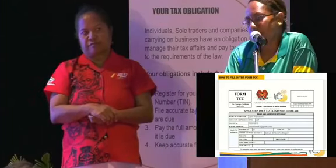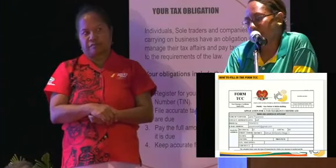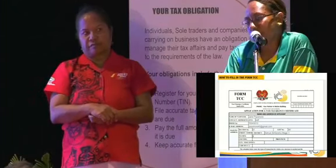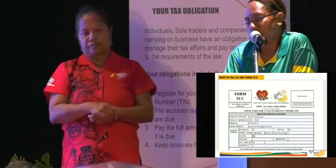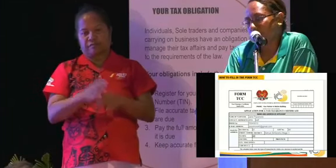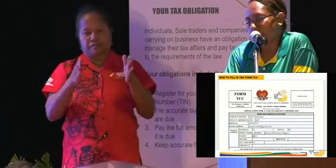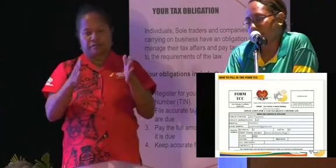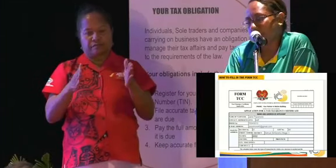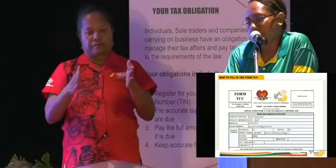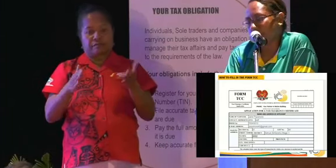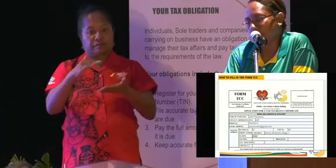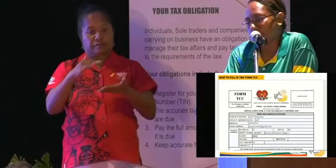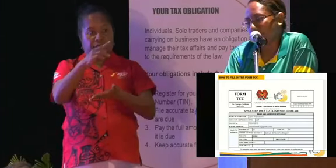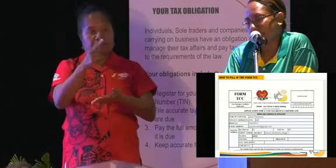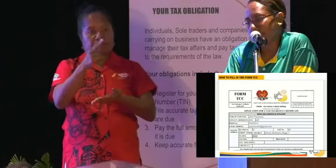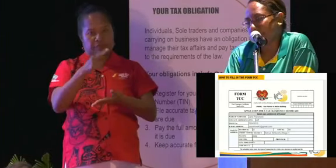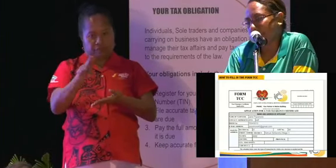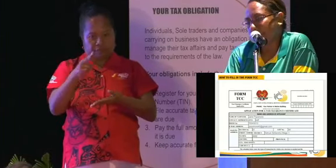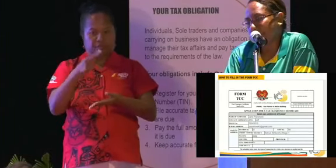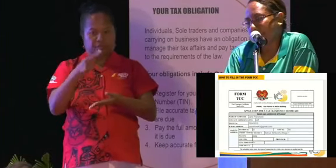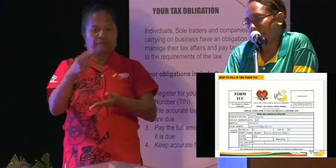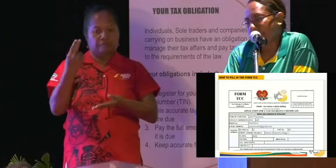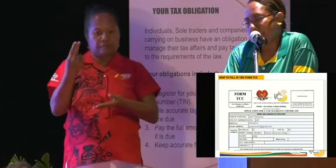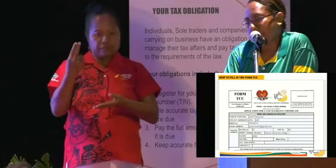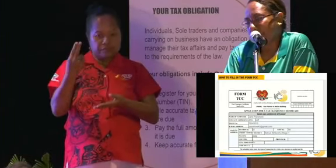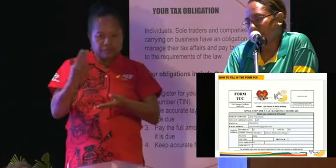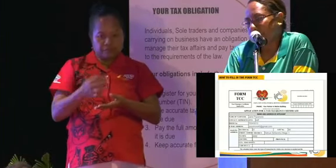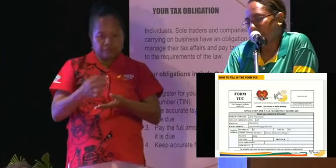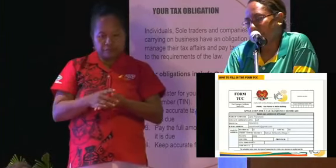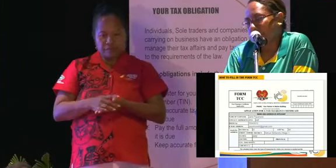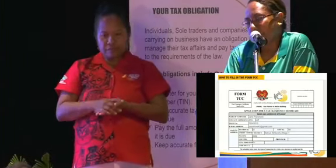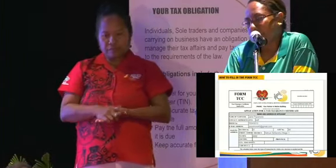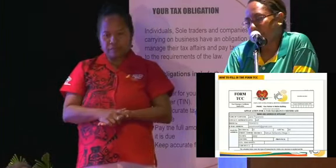PO Box 2022,